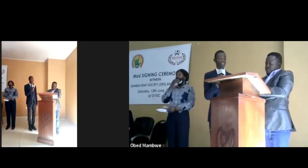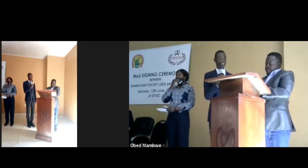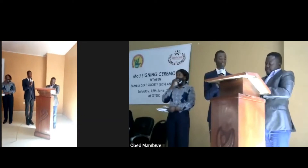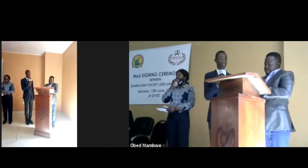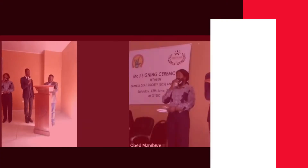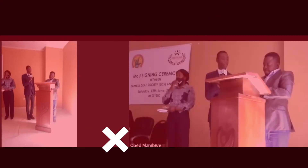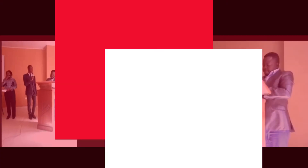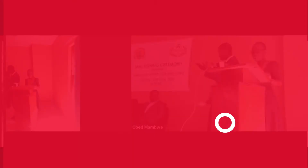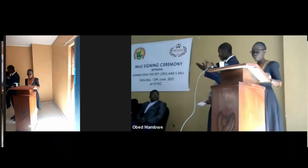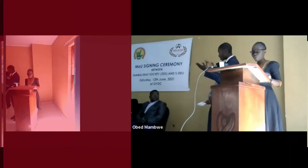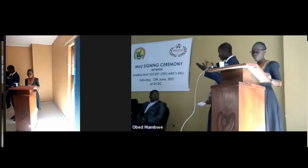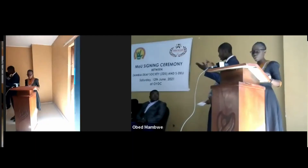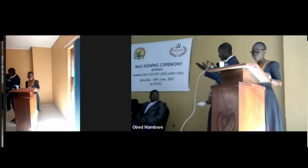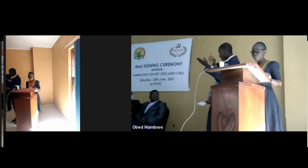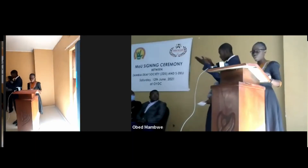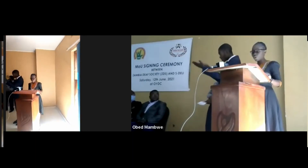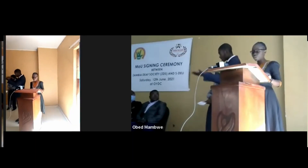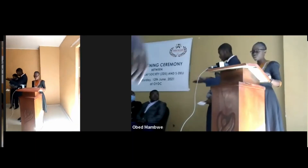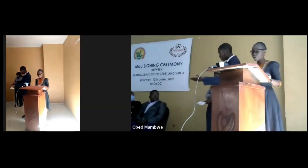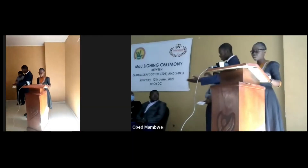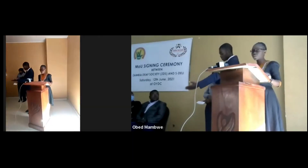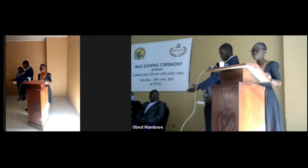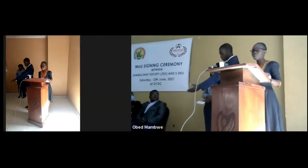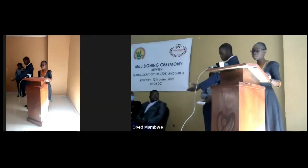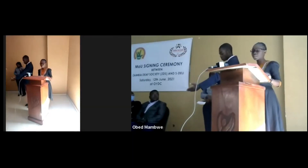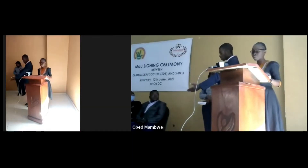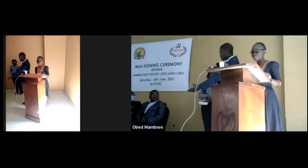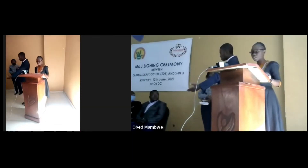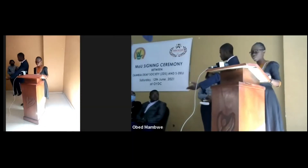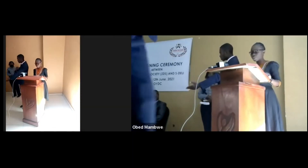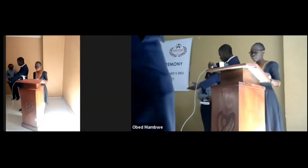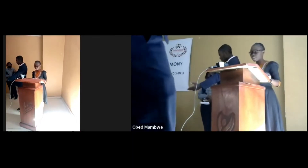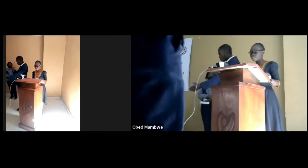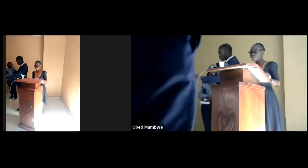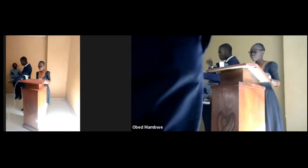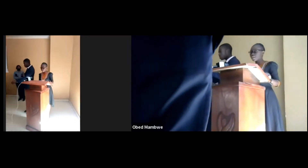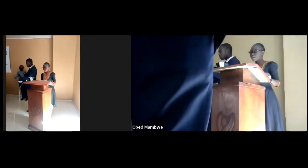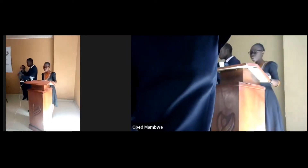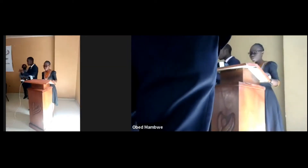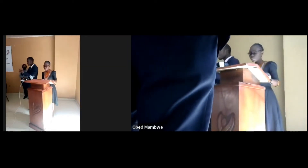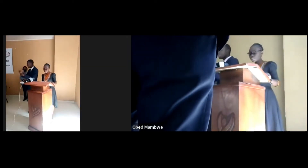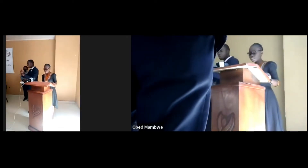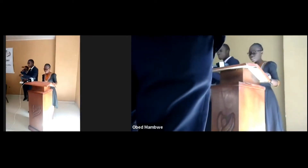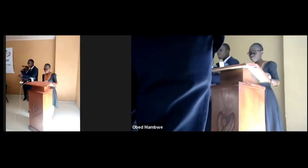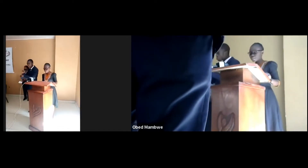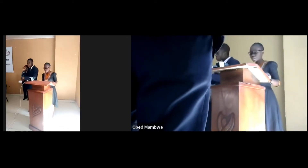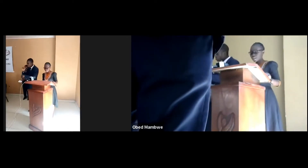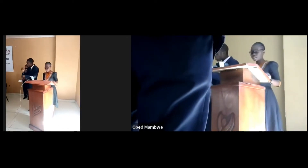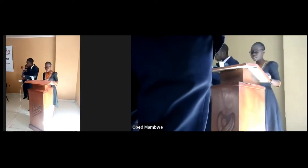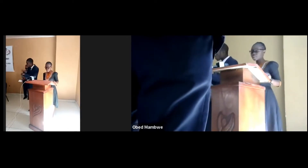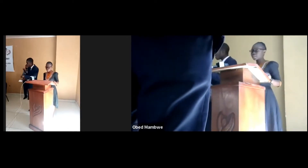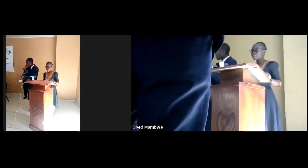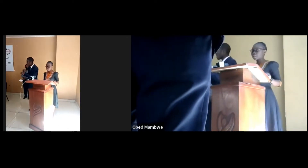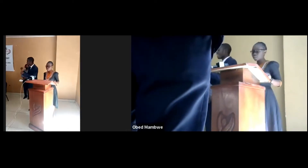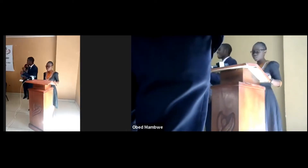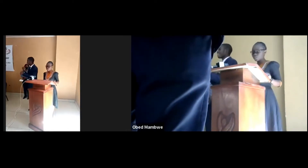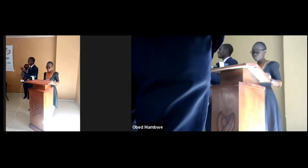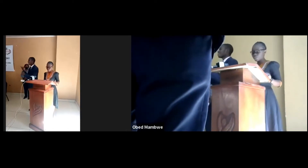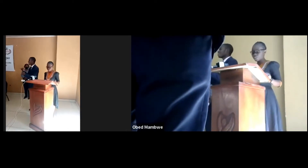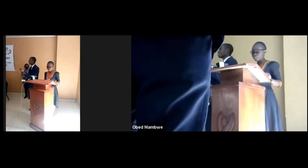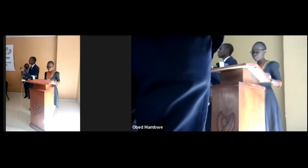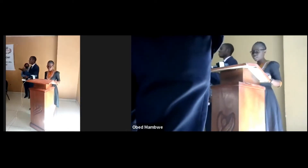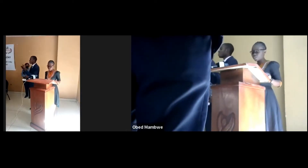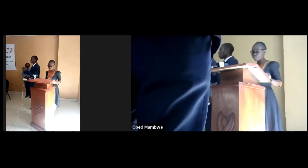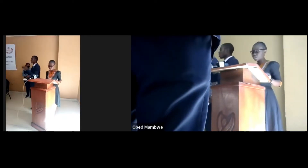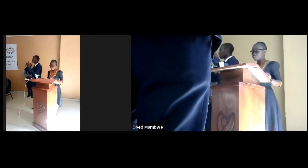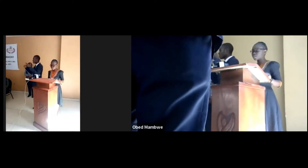prevent ourselves. And all who work hard to make this event a reality today, from ZDS, SDELI,